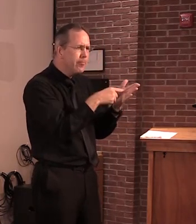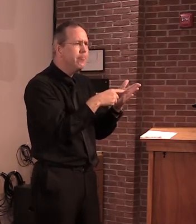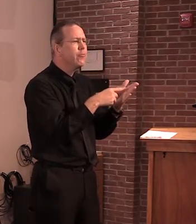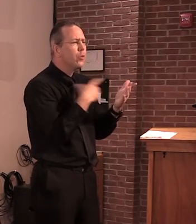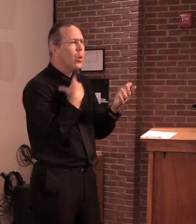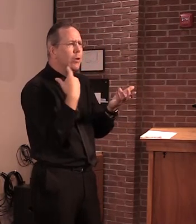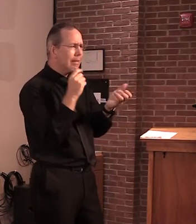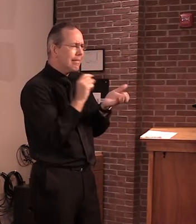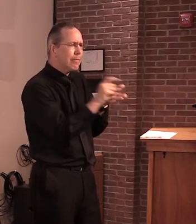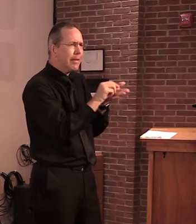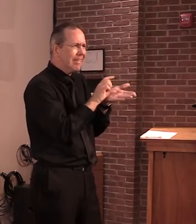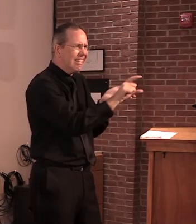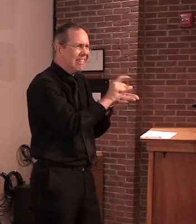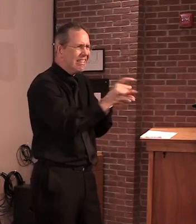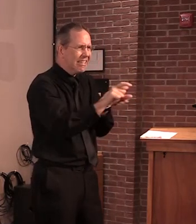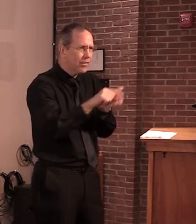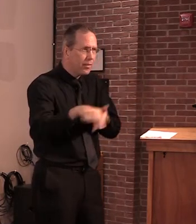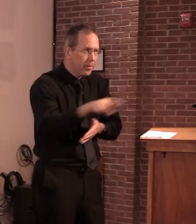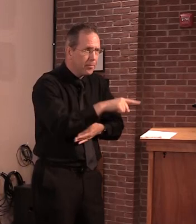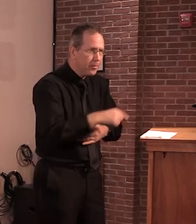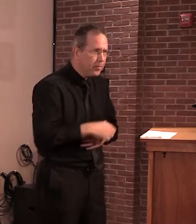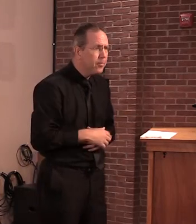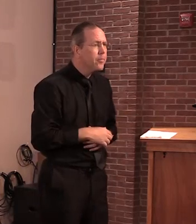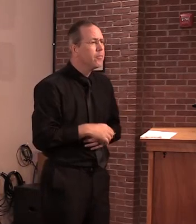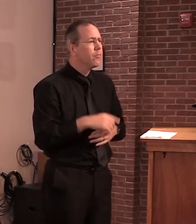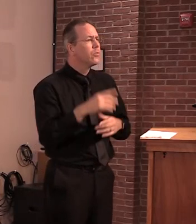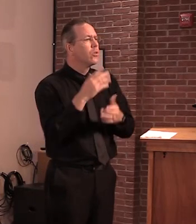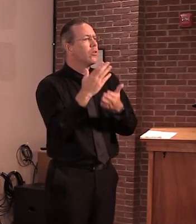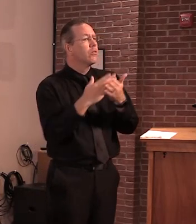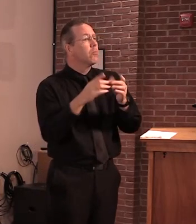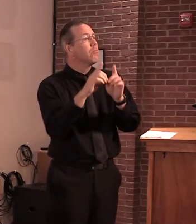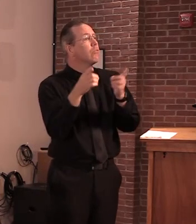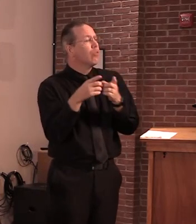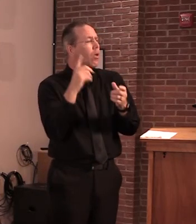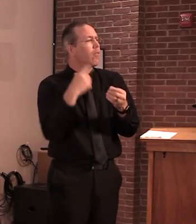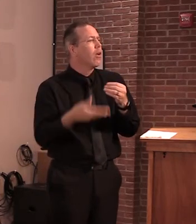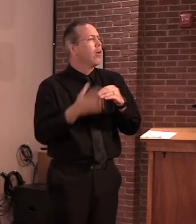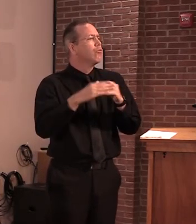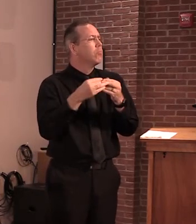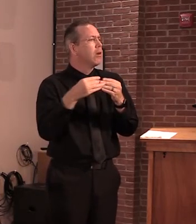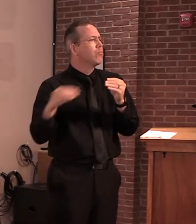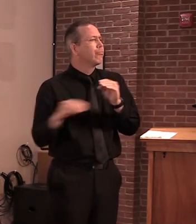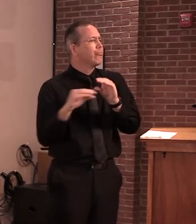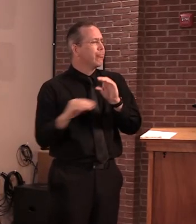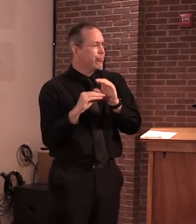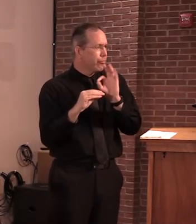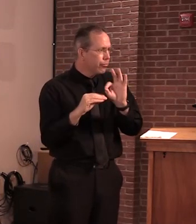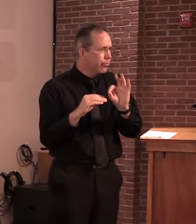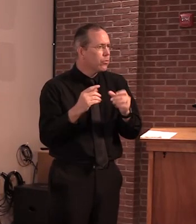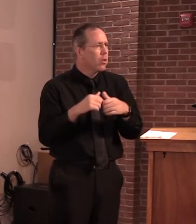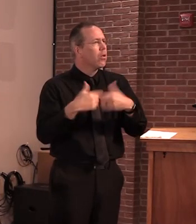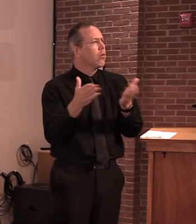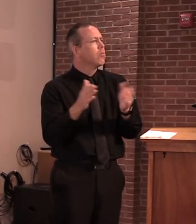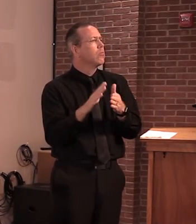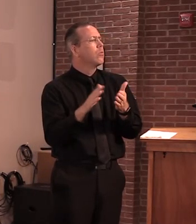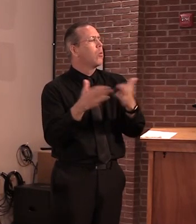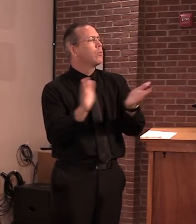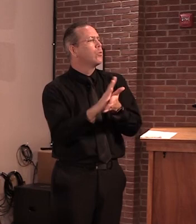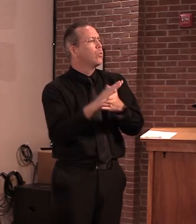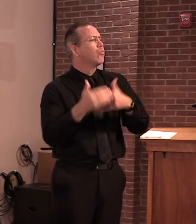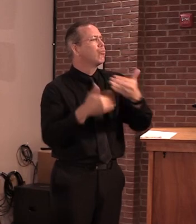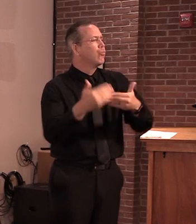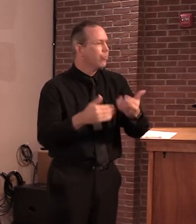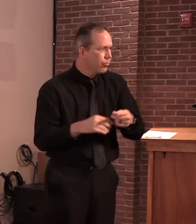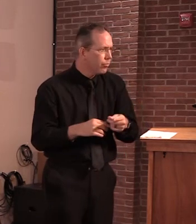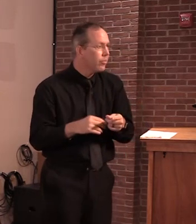So districts will have additional resources, pegged to help them with reopening school, and some of those resources